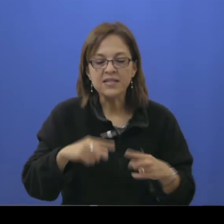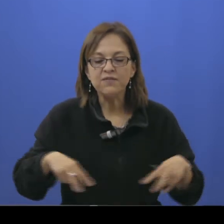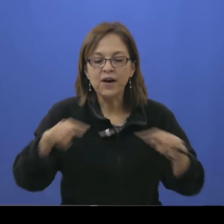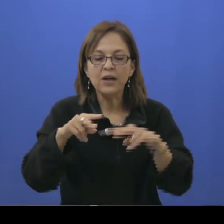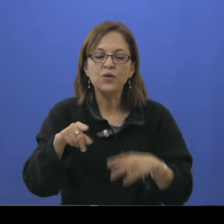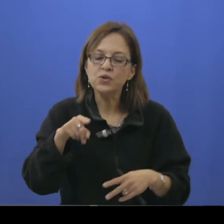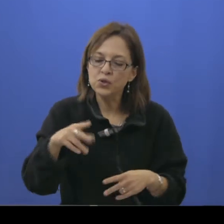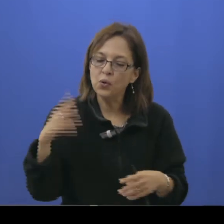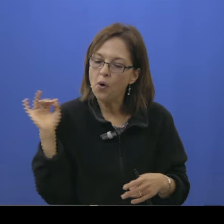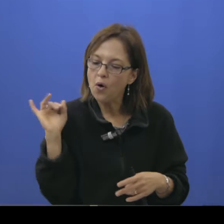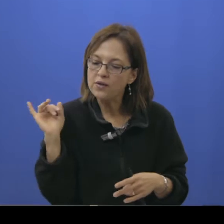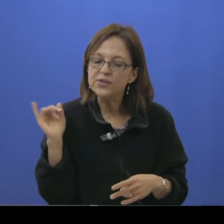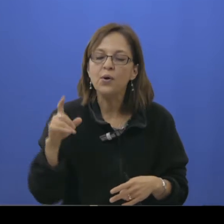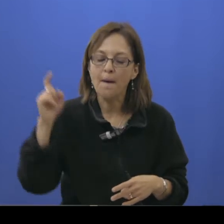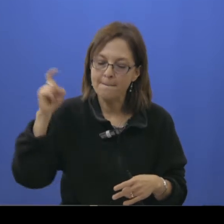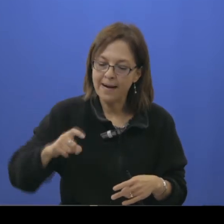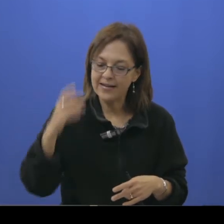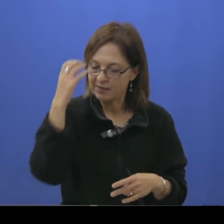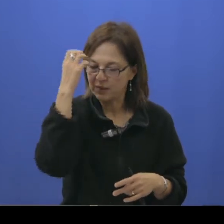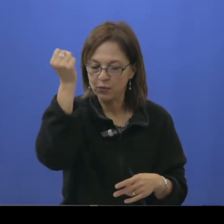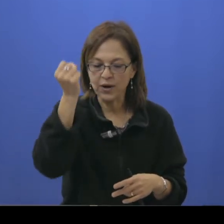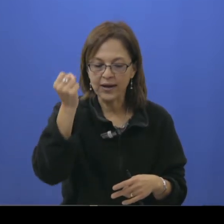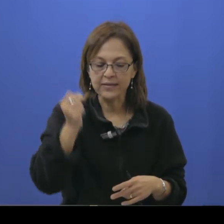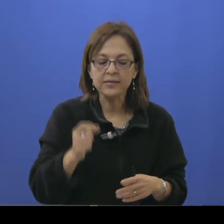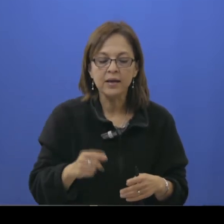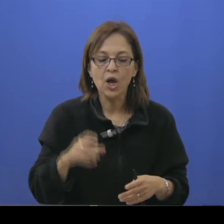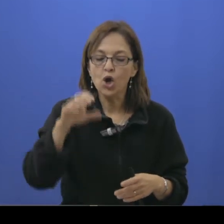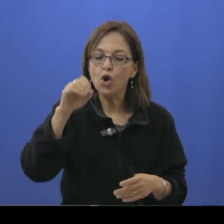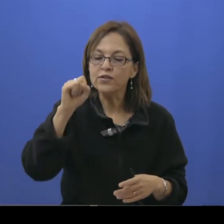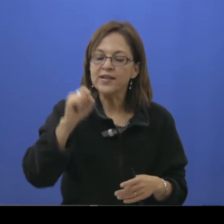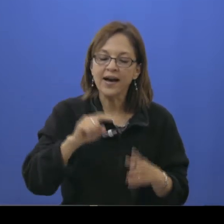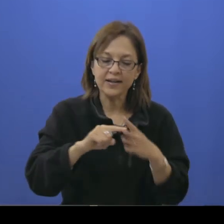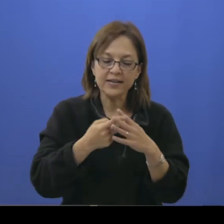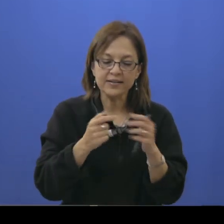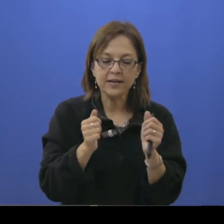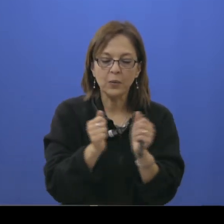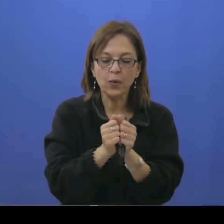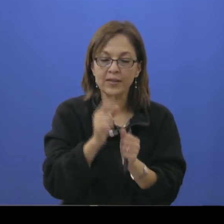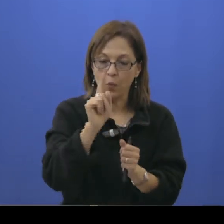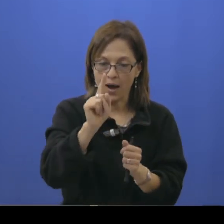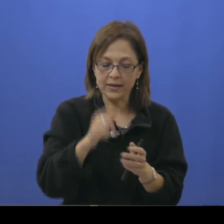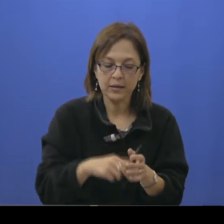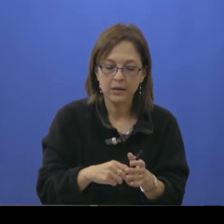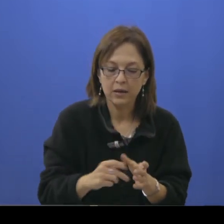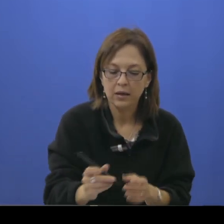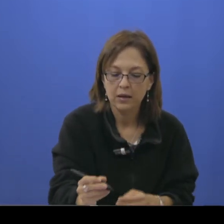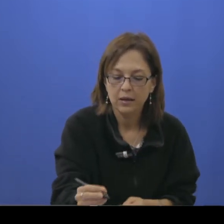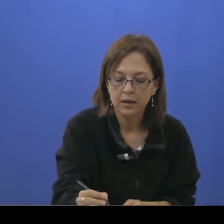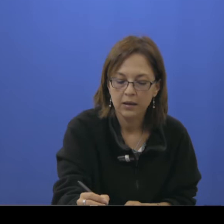These values you also must memorize. Cosine starts with 1.